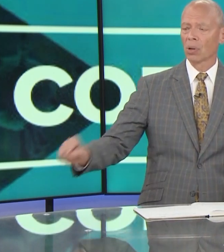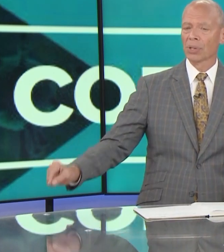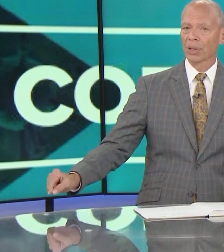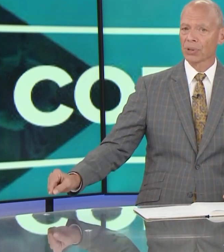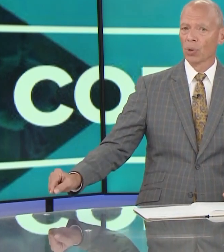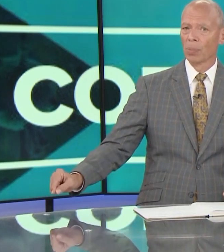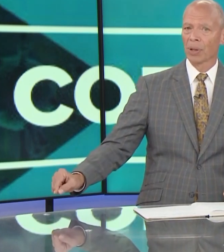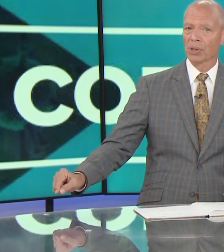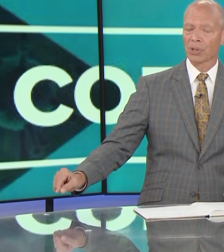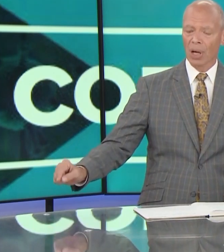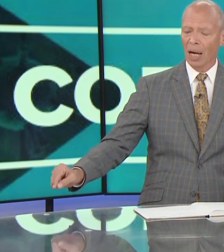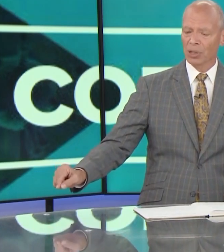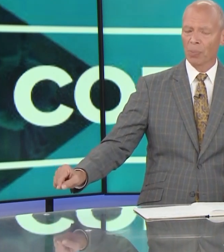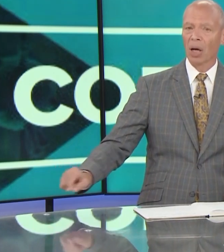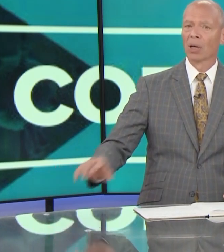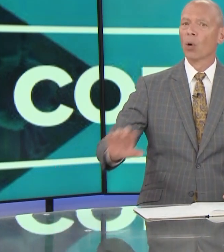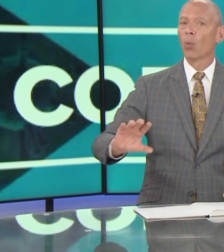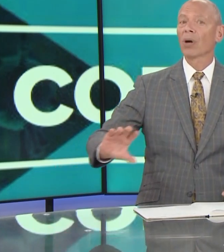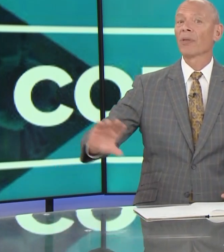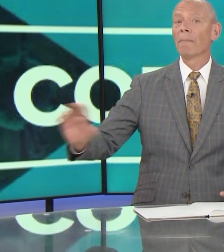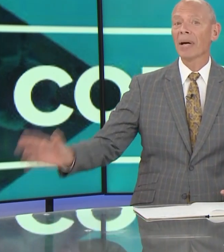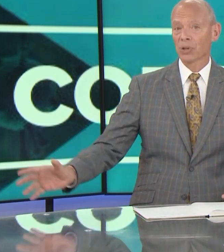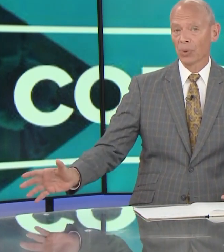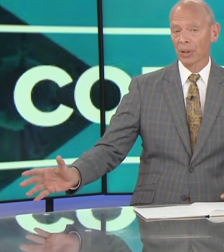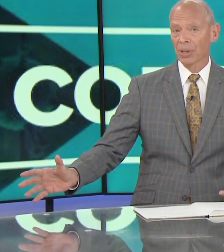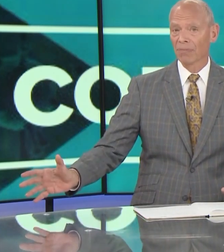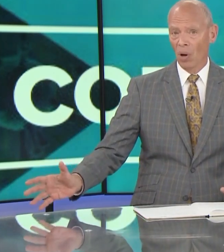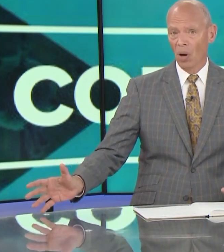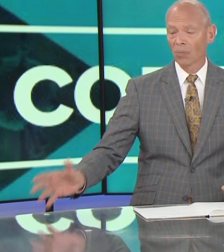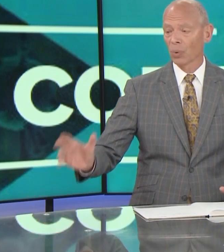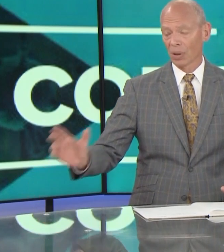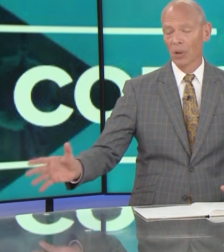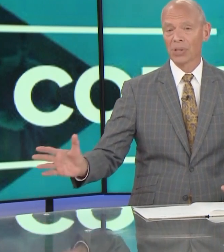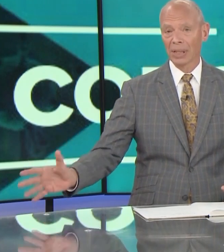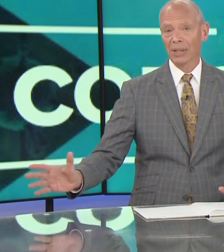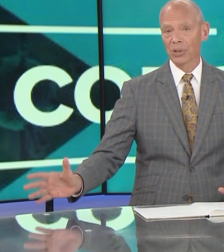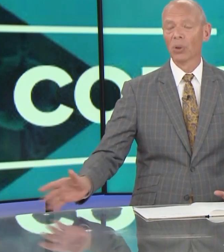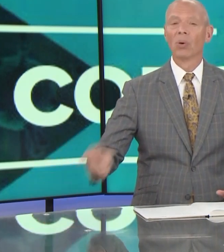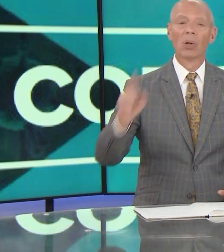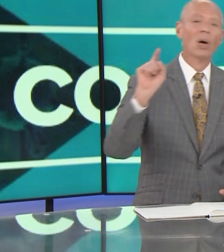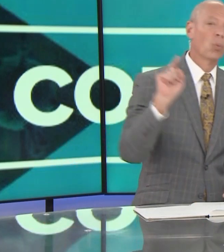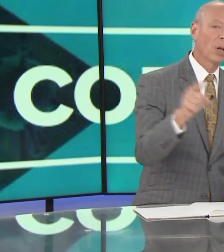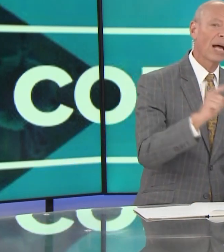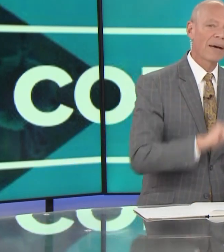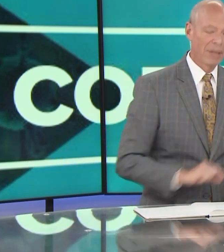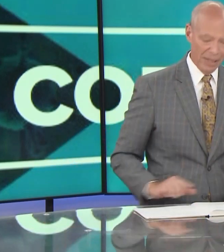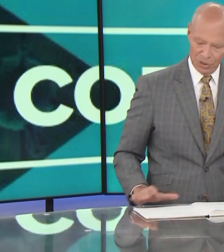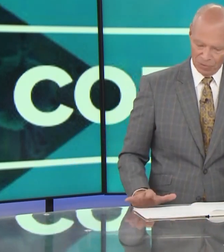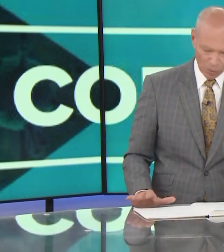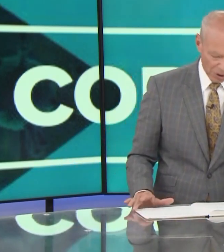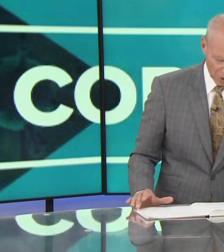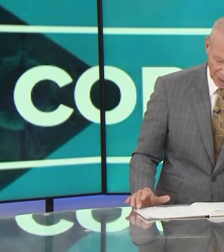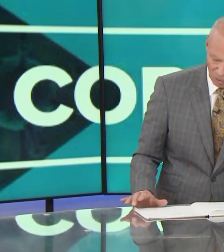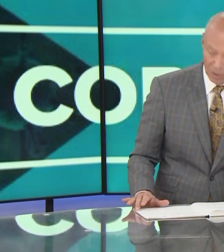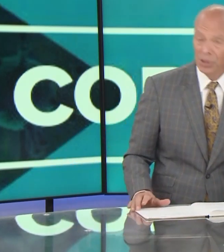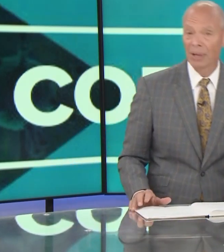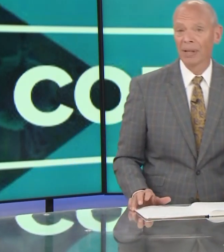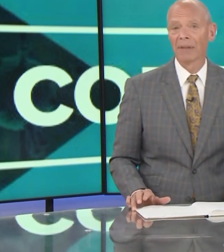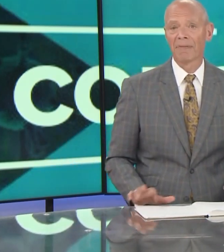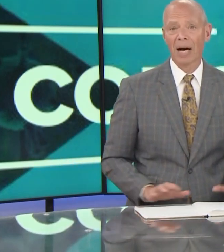on closing a school because it's a hot spot, what are the metrics involved with closing that school? We'll have that answer for you